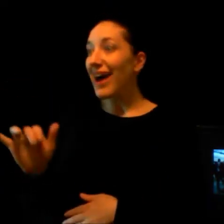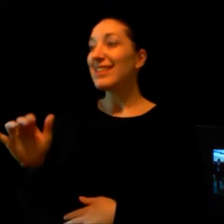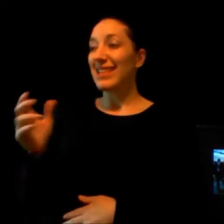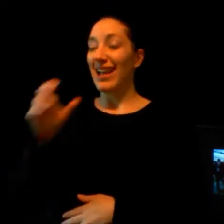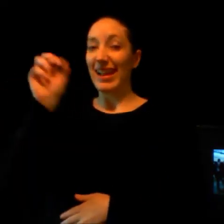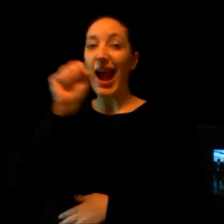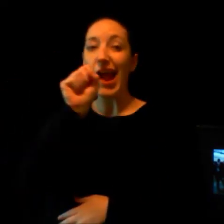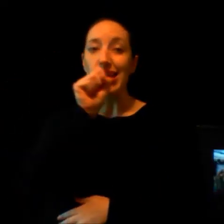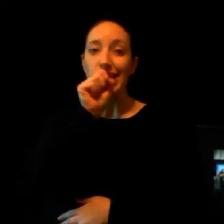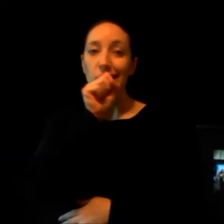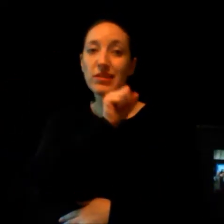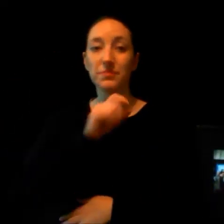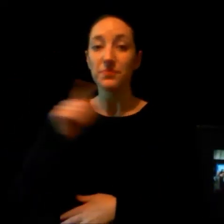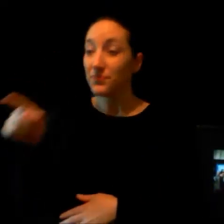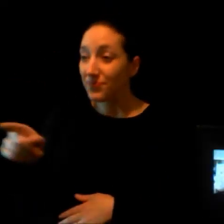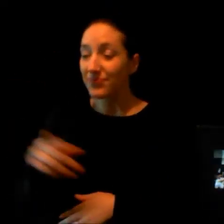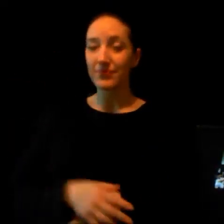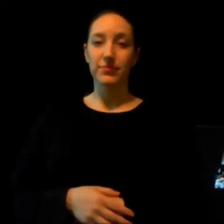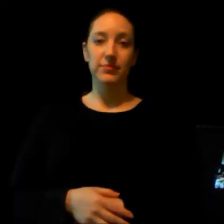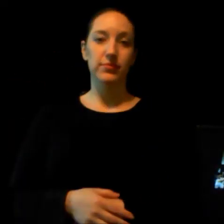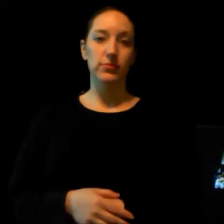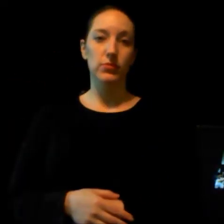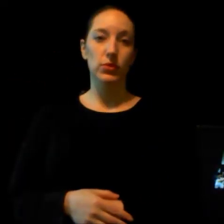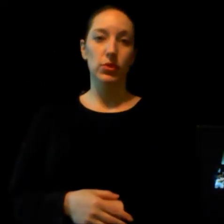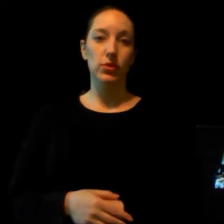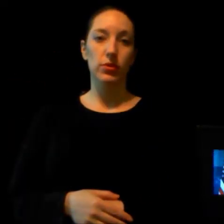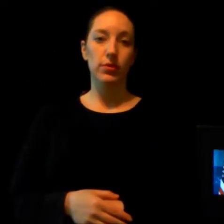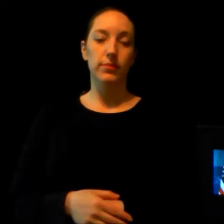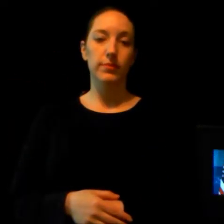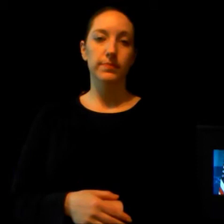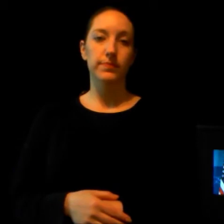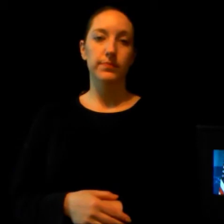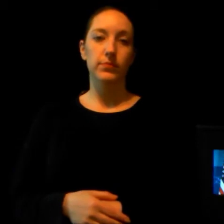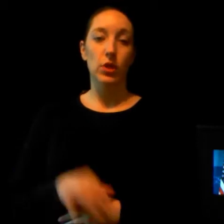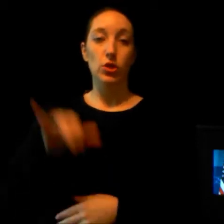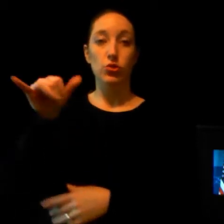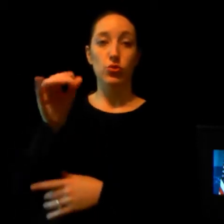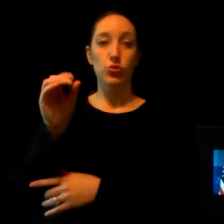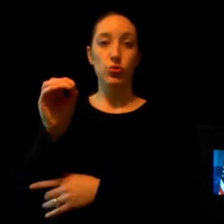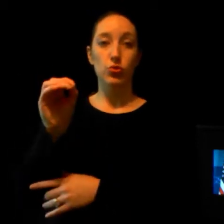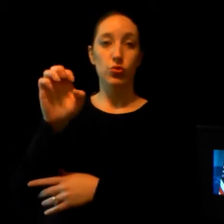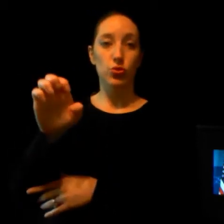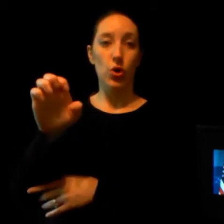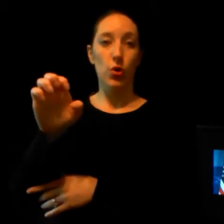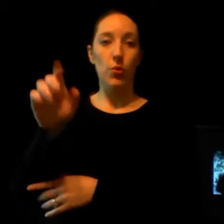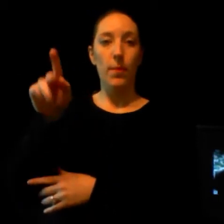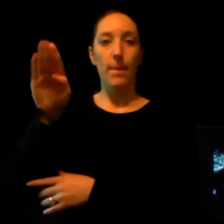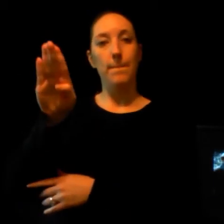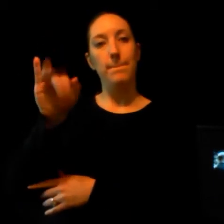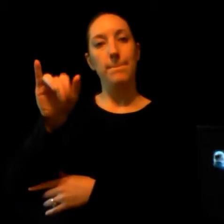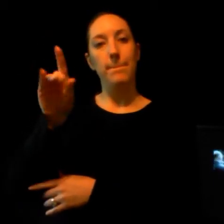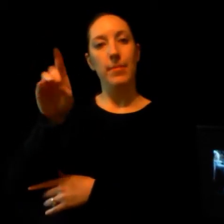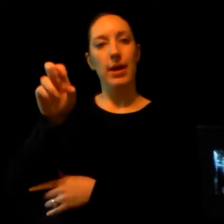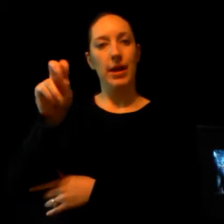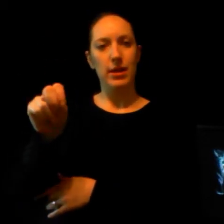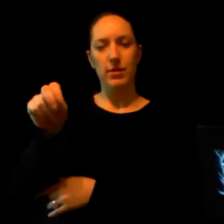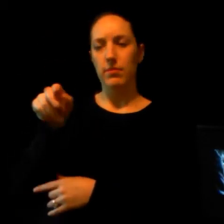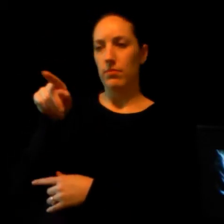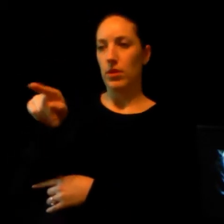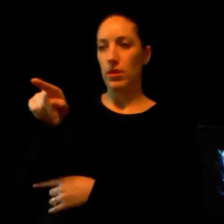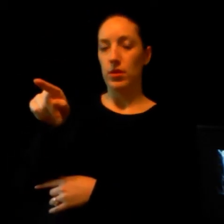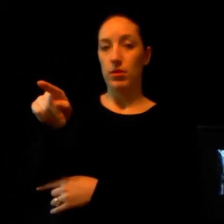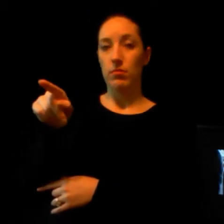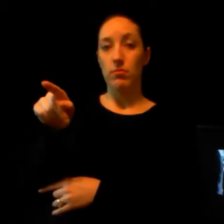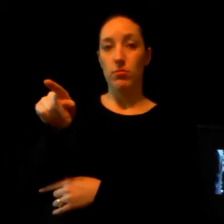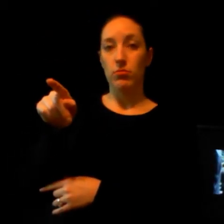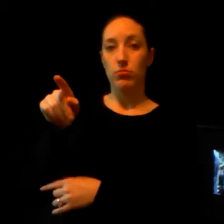Amtrak's Passenger of the Year 3 decades running, Joe Biden. There goes Biden again. As a president loses